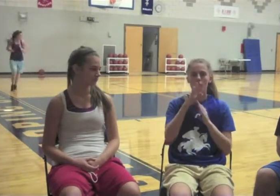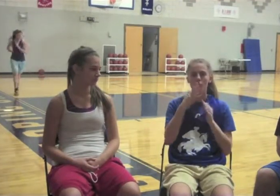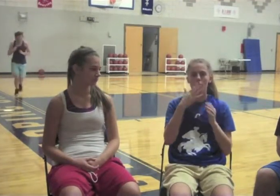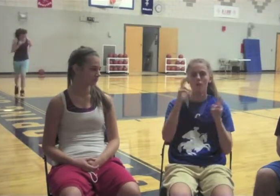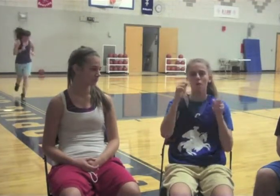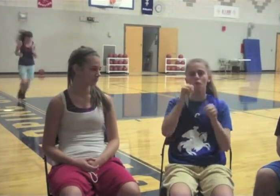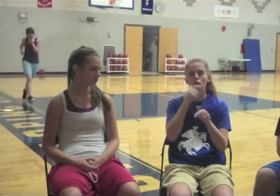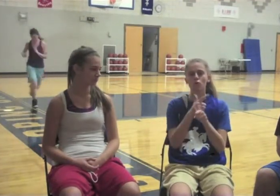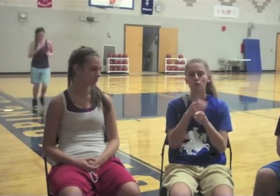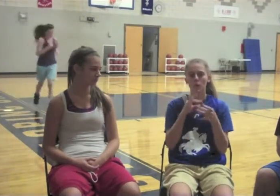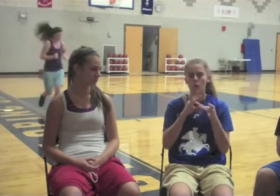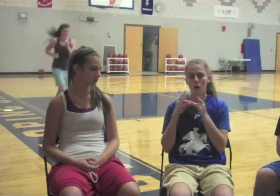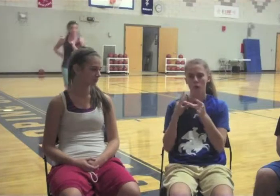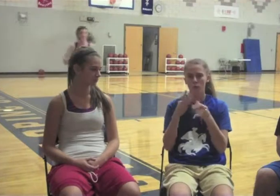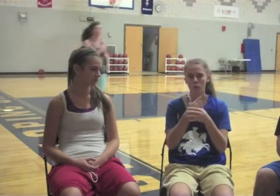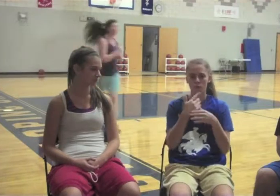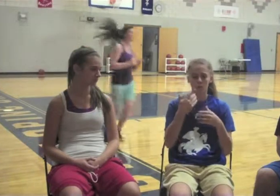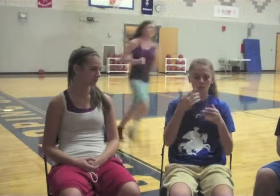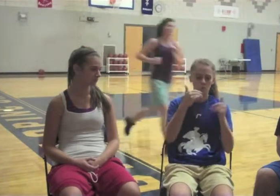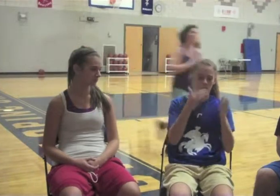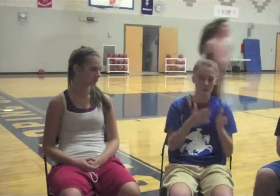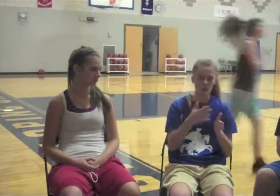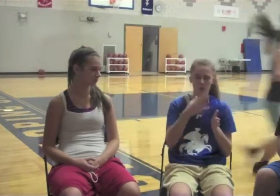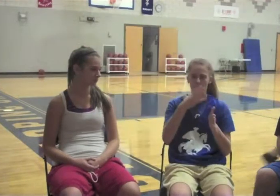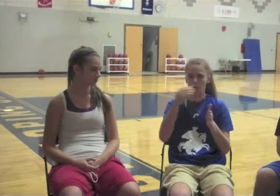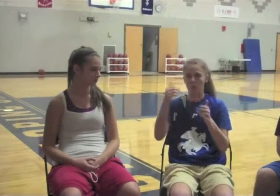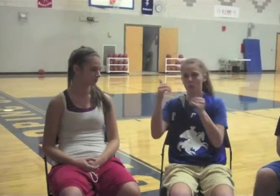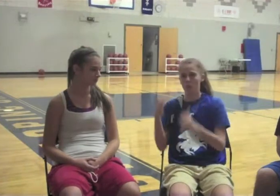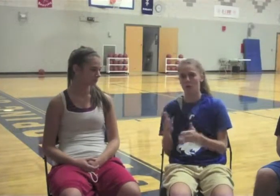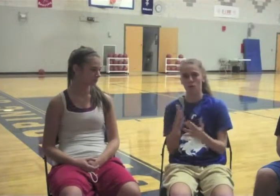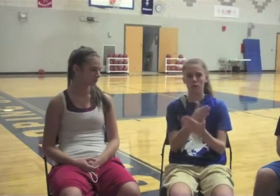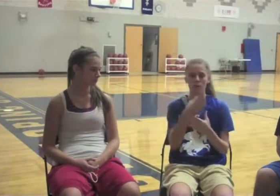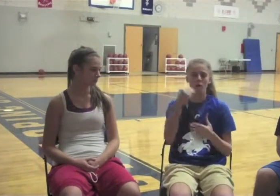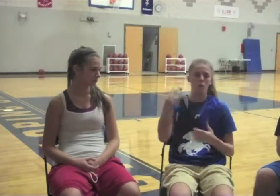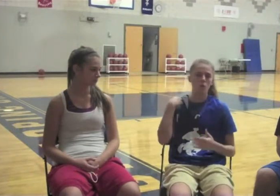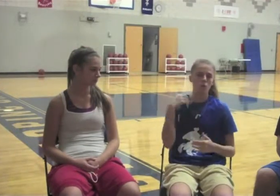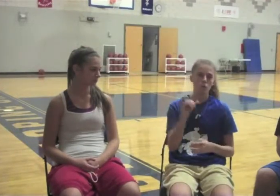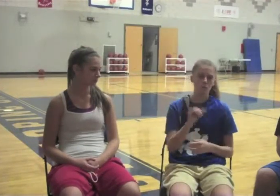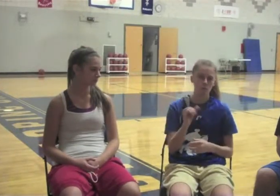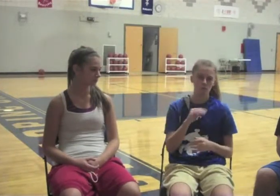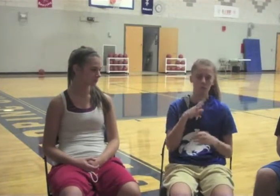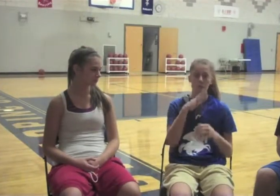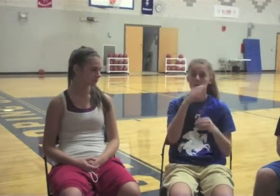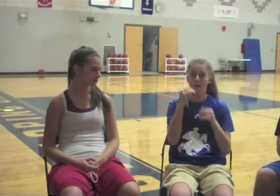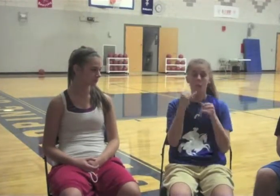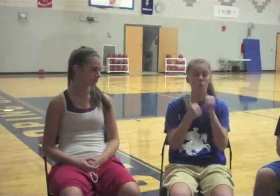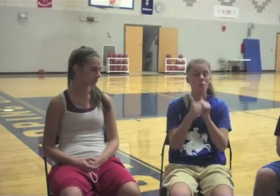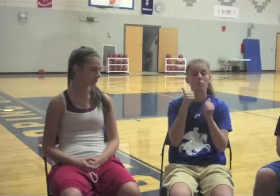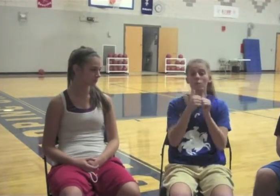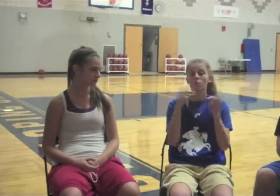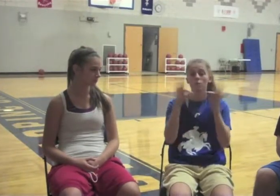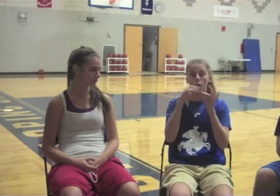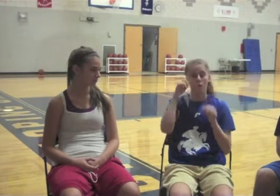continue developing the strong relationship between the teammates and the coach as well. And we want to prove people wrong.